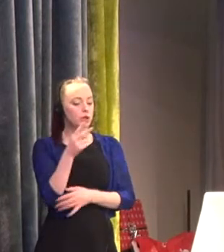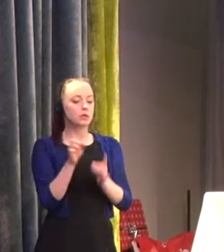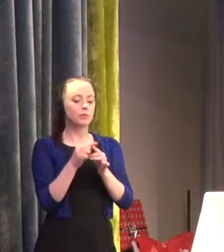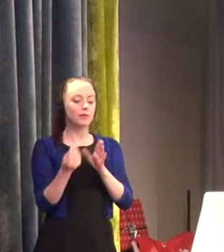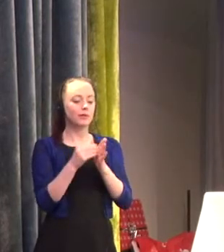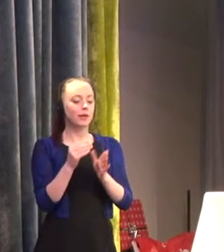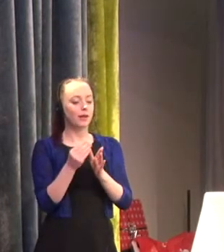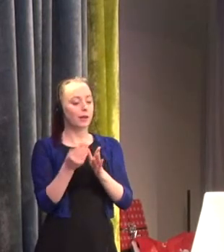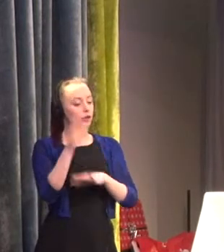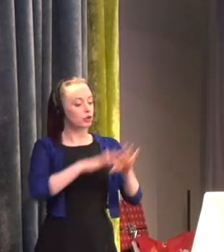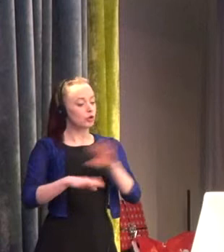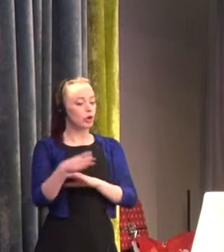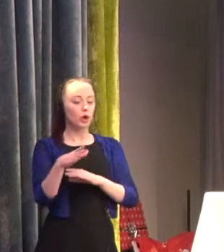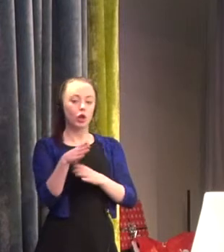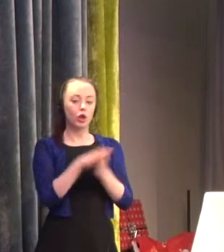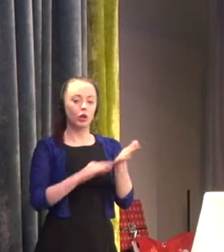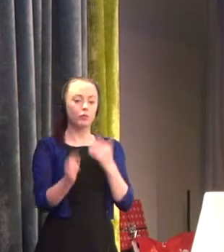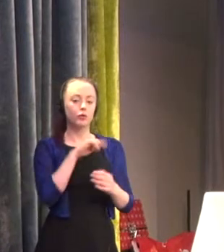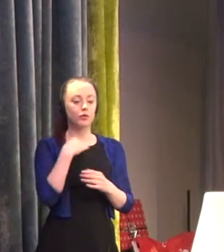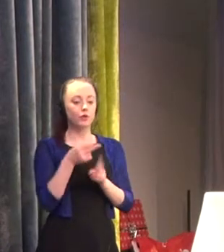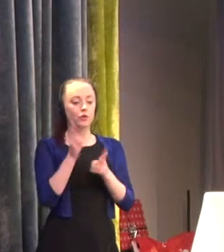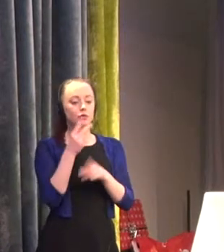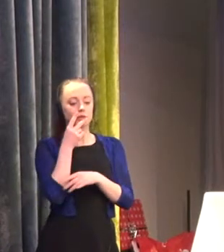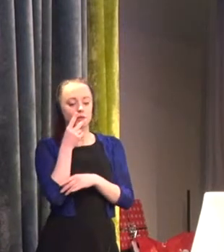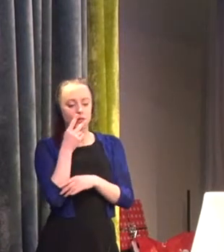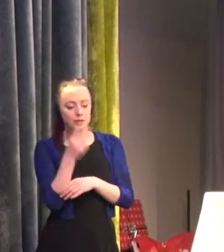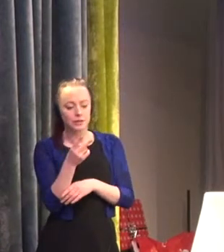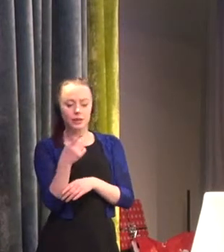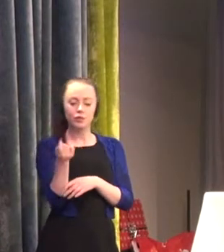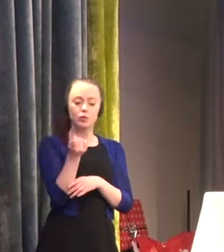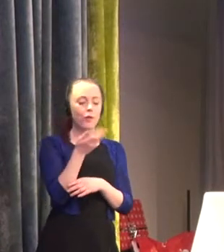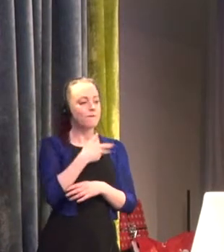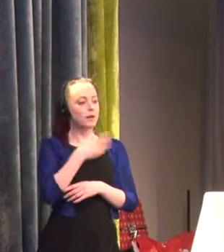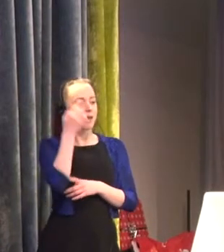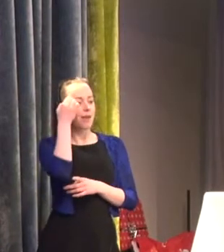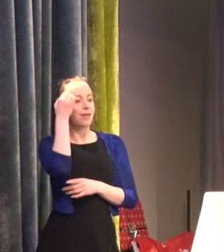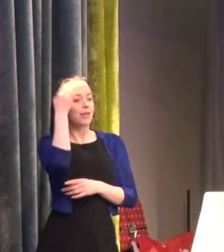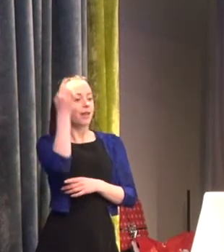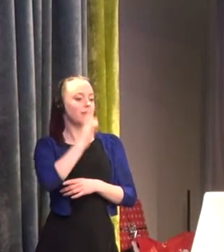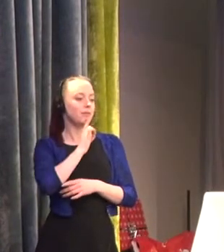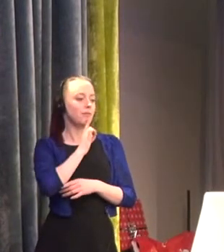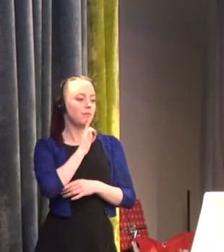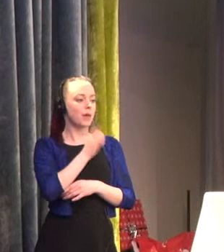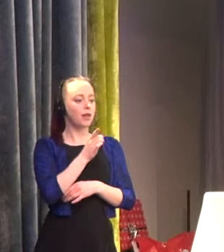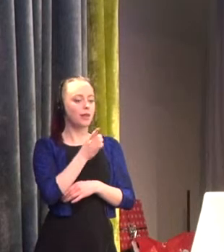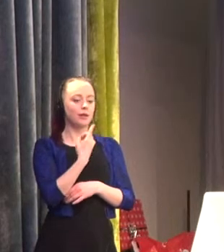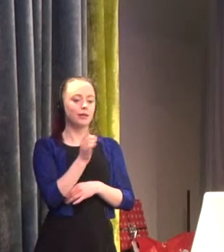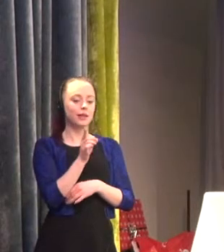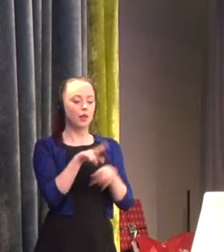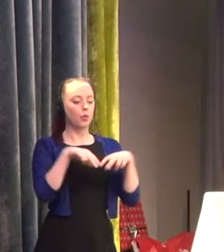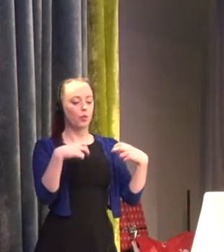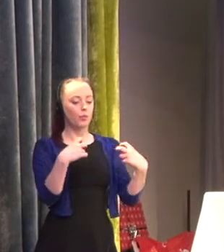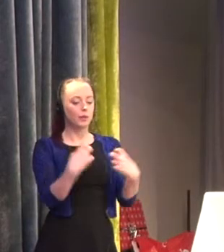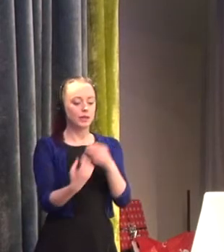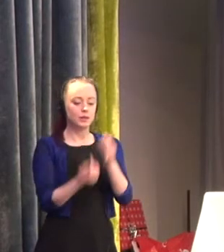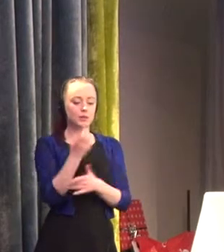particular issues, is some very clever communications to the committee, and especially done by the International Disability Alliance. I think what